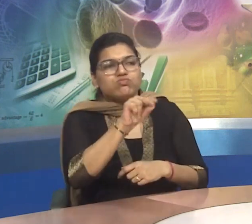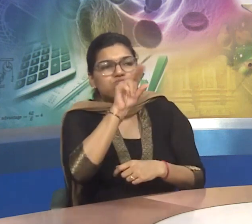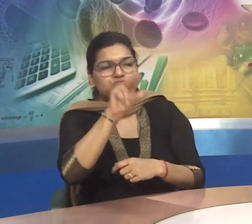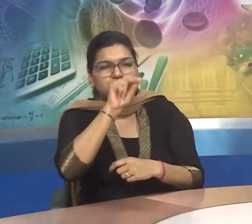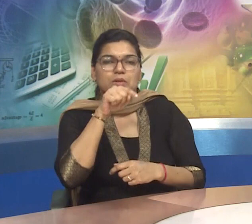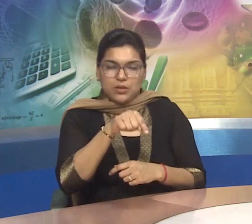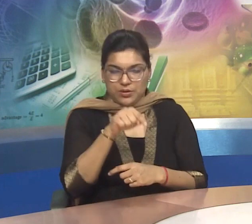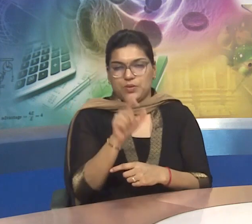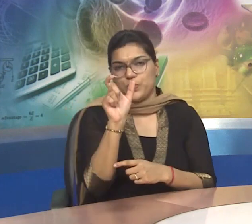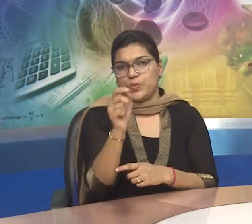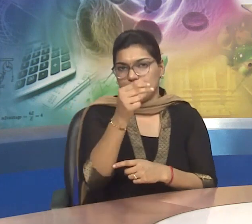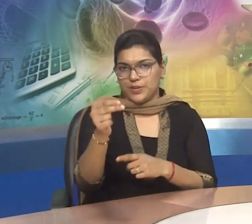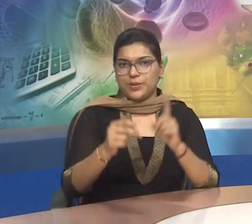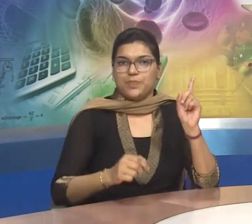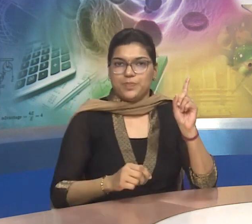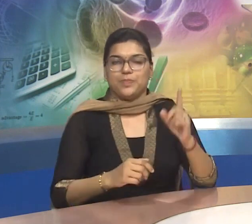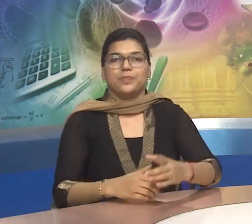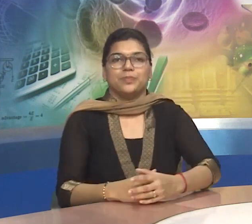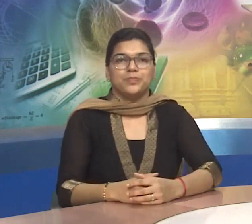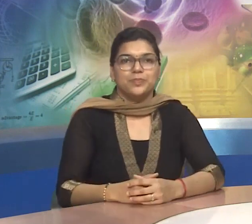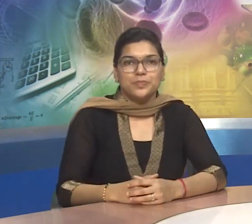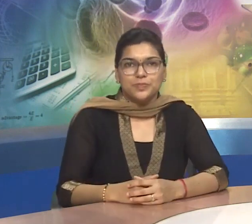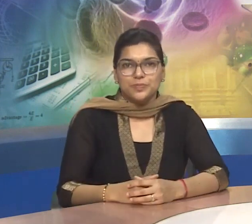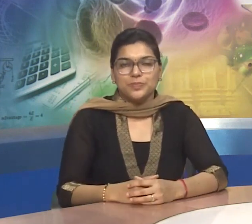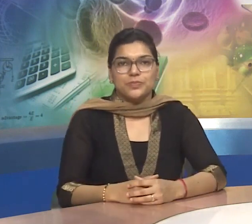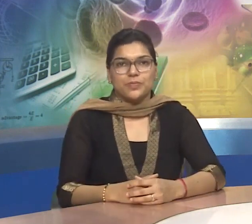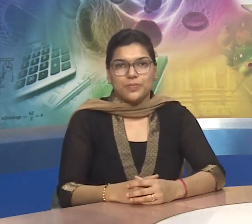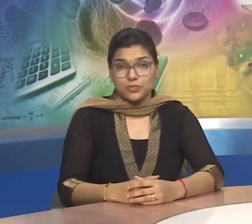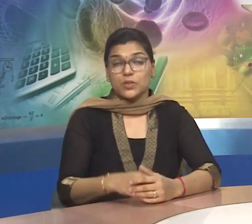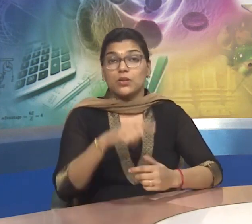Speech, we all know, while communication we speak.